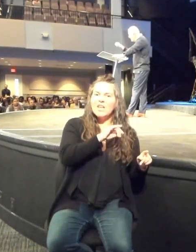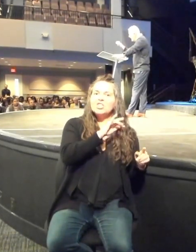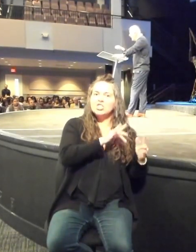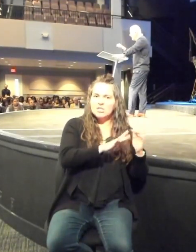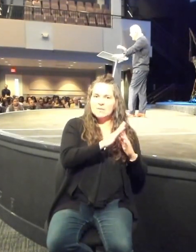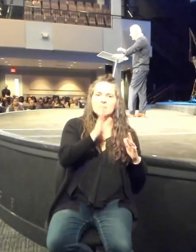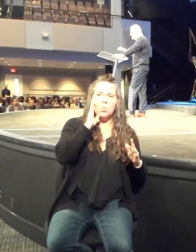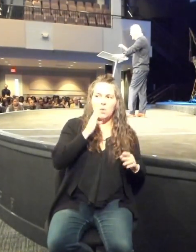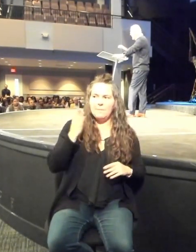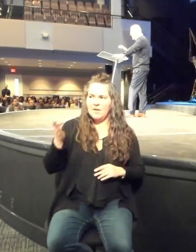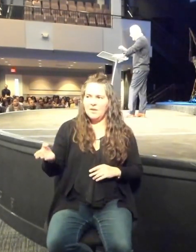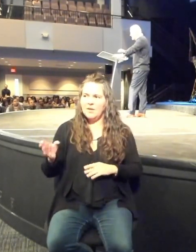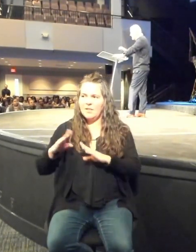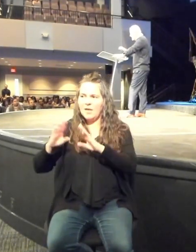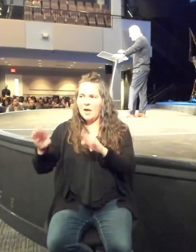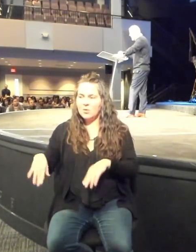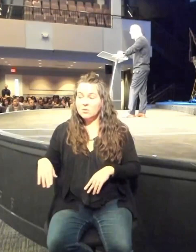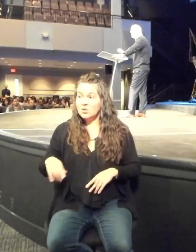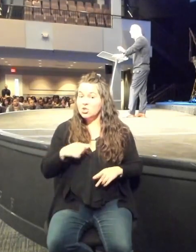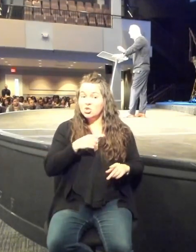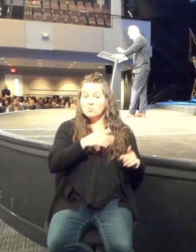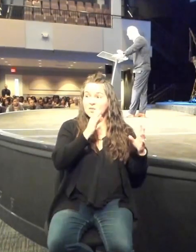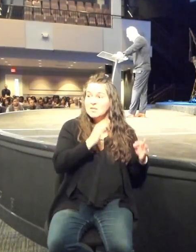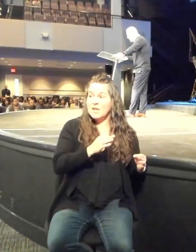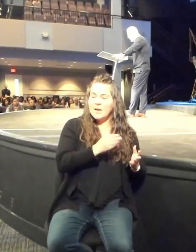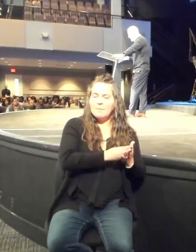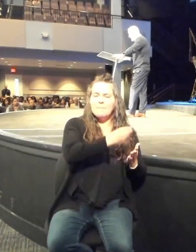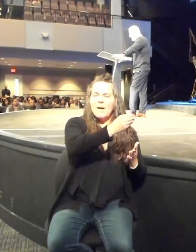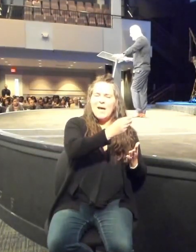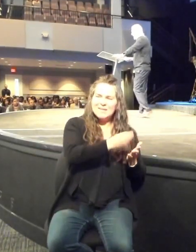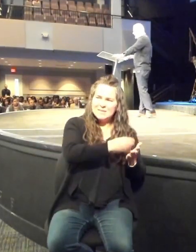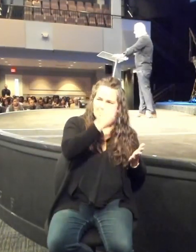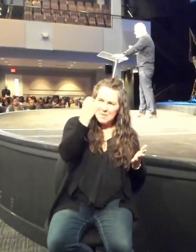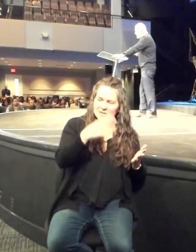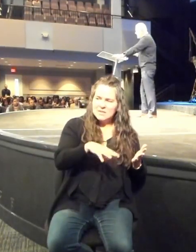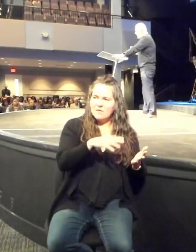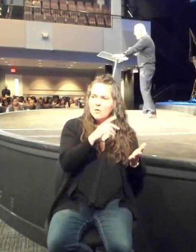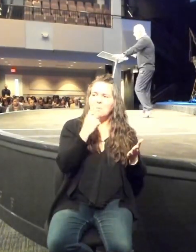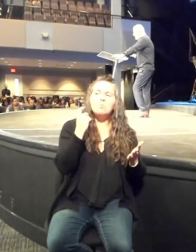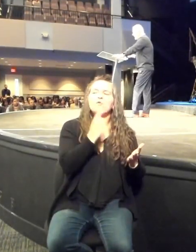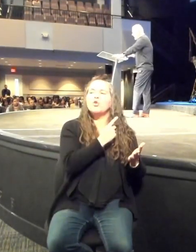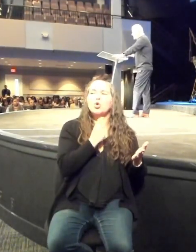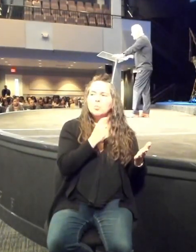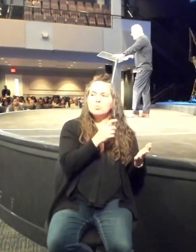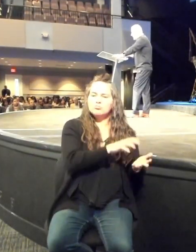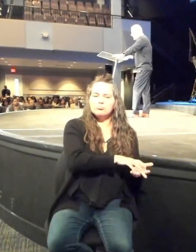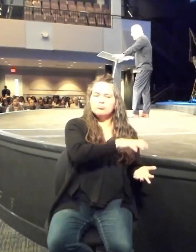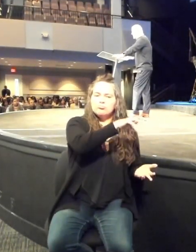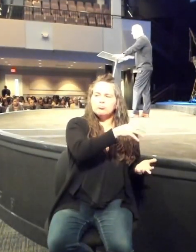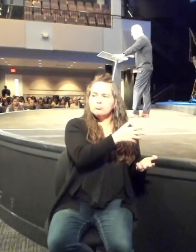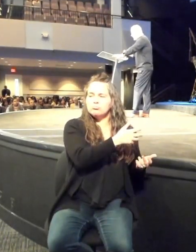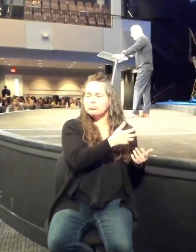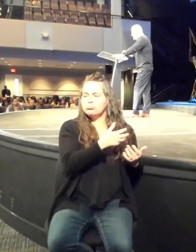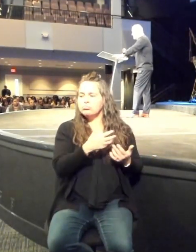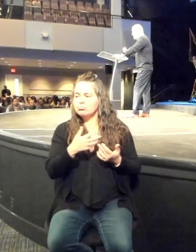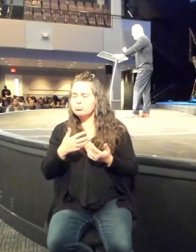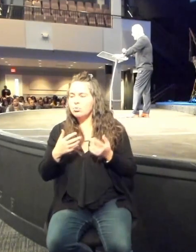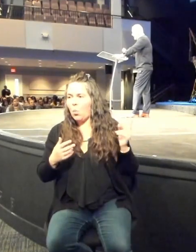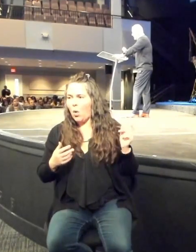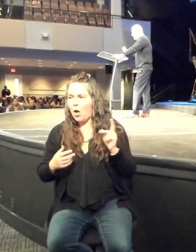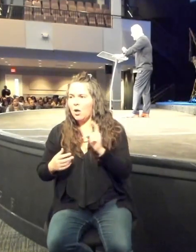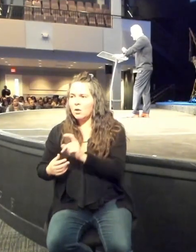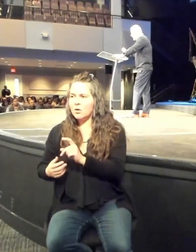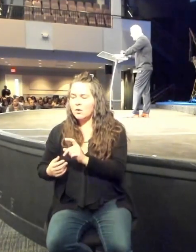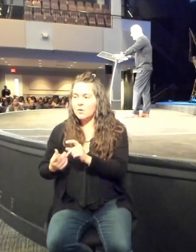she came there with an alabaster jar of perfume. As she stood behind him at his feet weeping, she began to